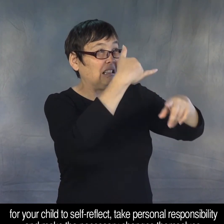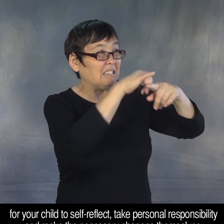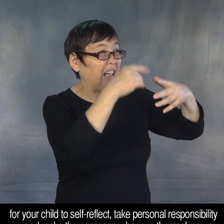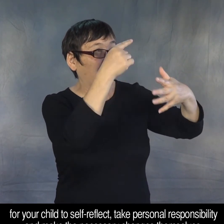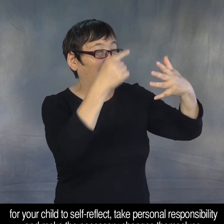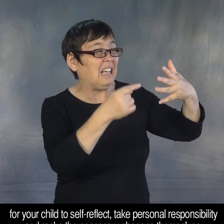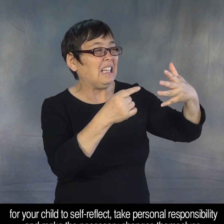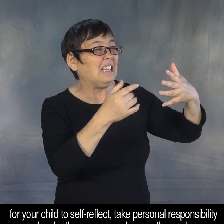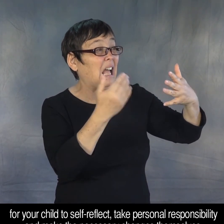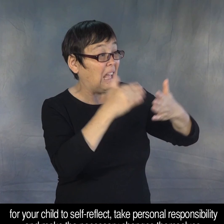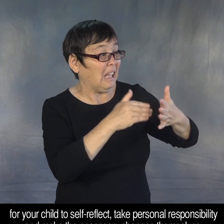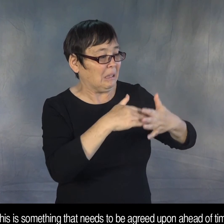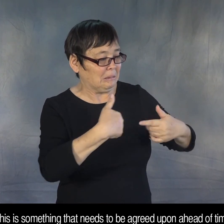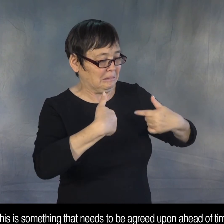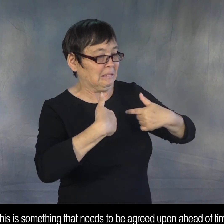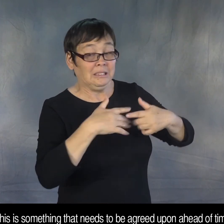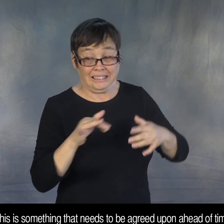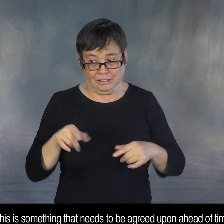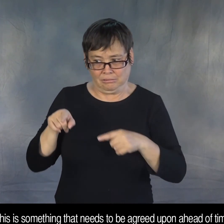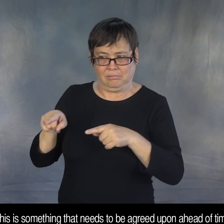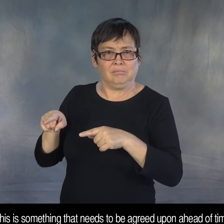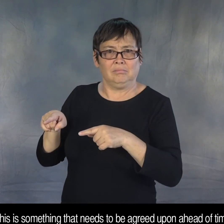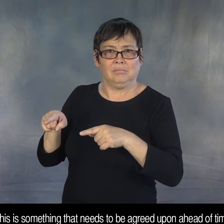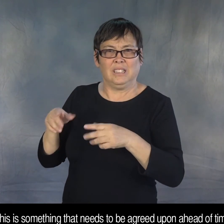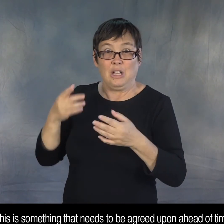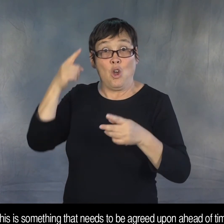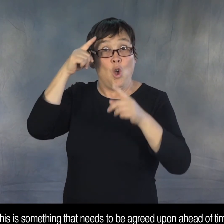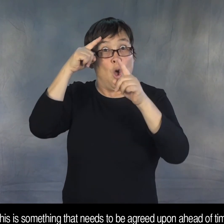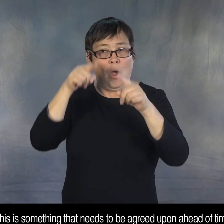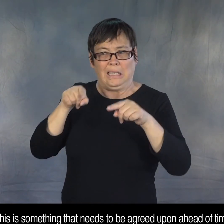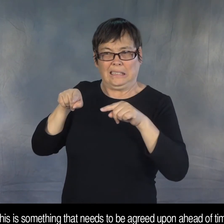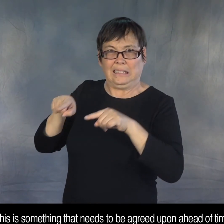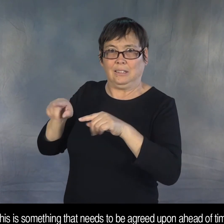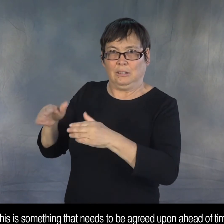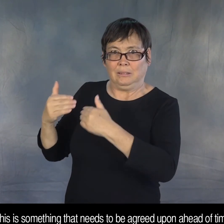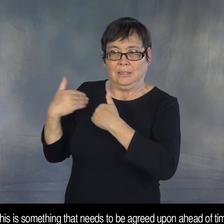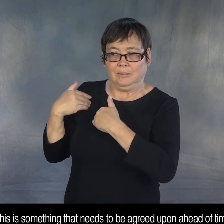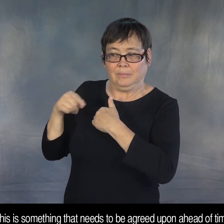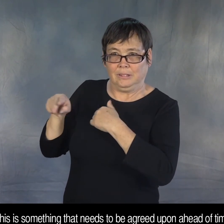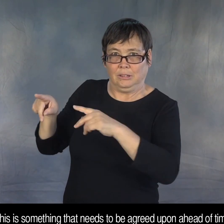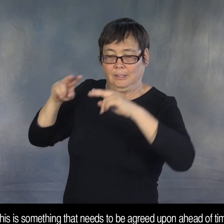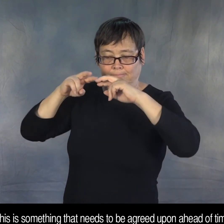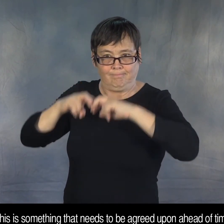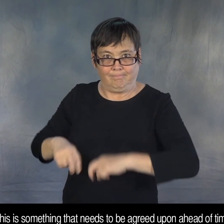necessary changes themselves. This is something that needs to be agreed upon ahead of time.